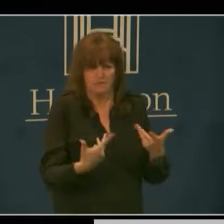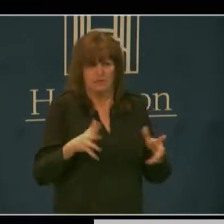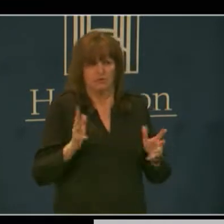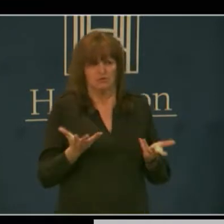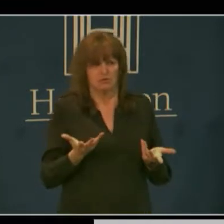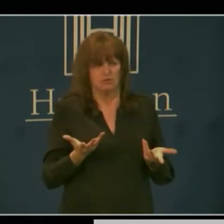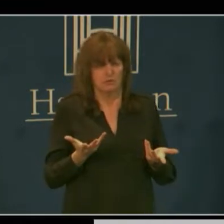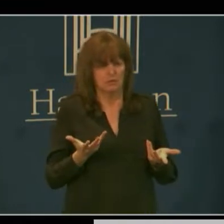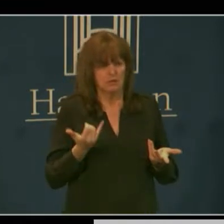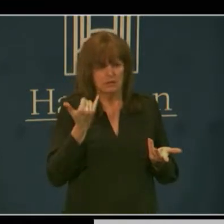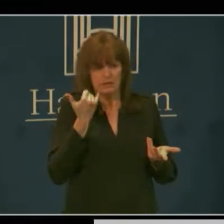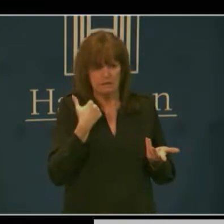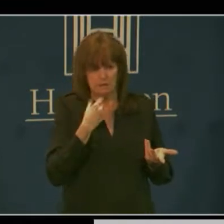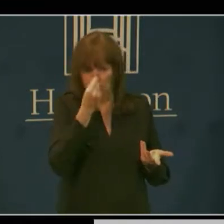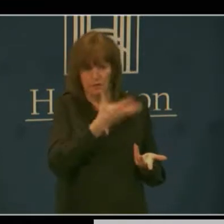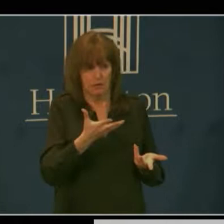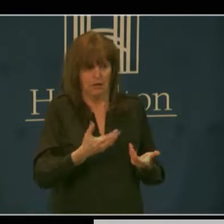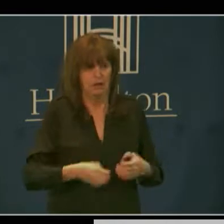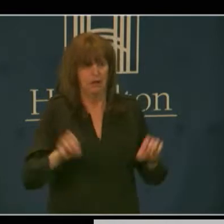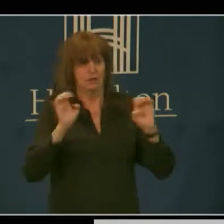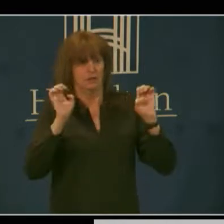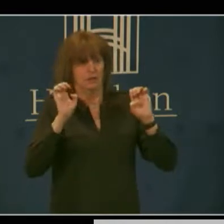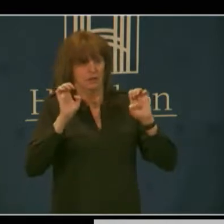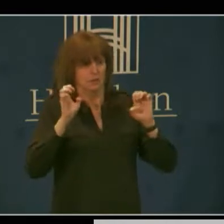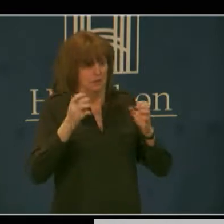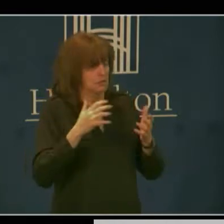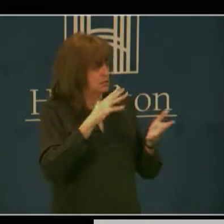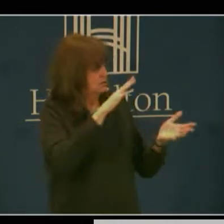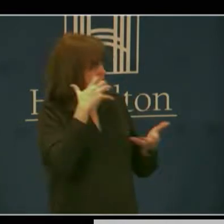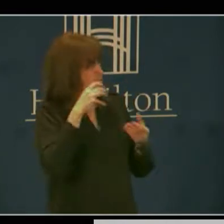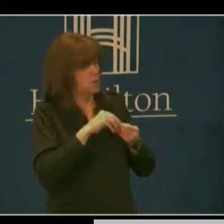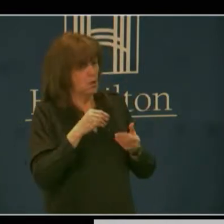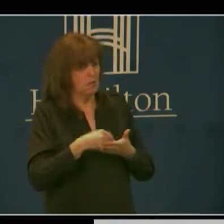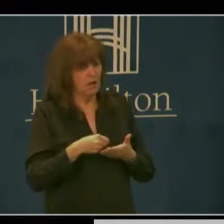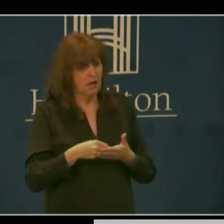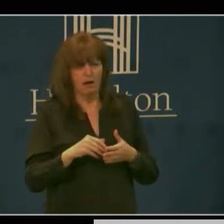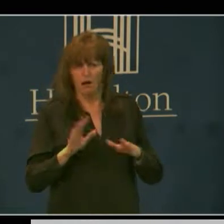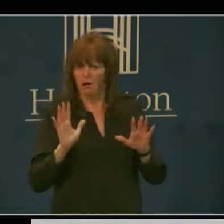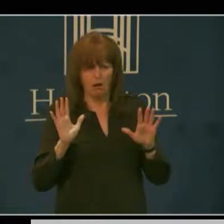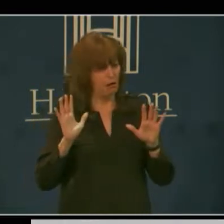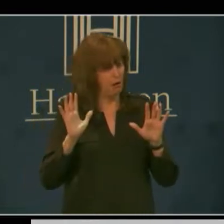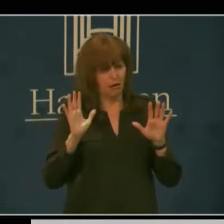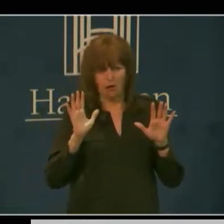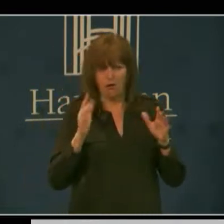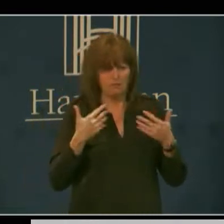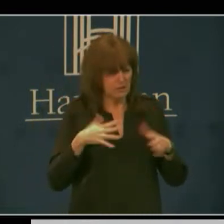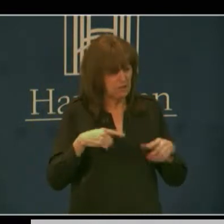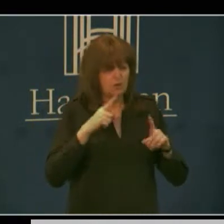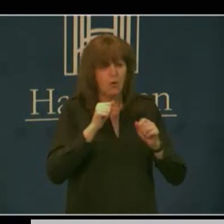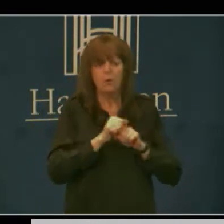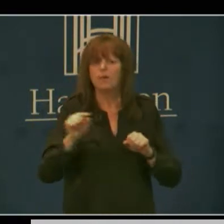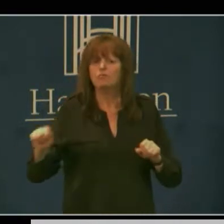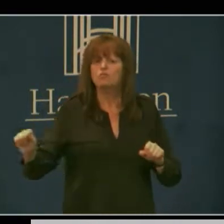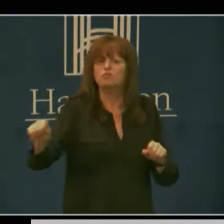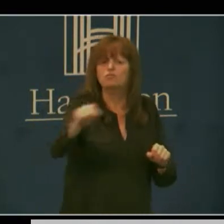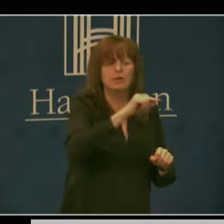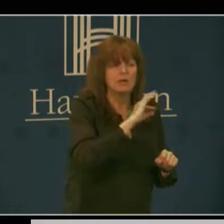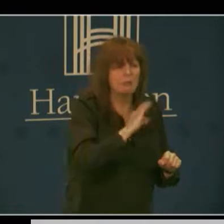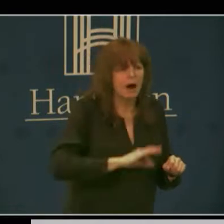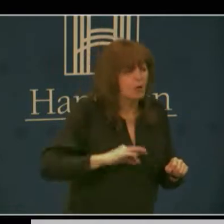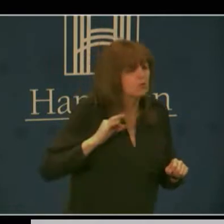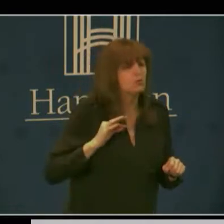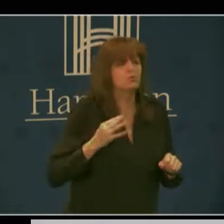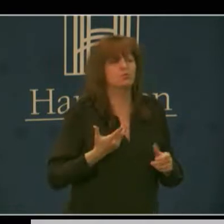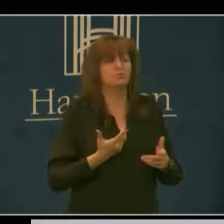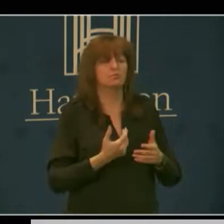I had a conversation with many other mayors, with the Minister of Municipal Affairs, Clark. He was asked the same question, is there any advantage